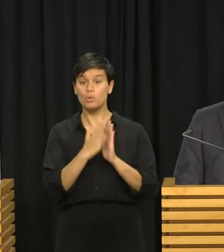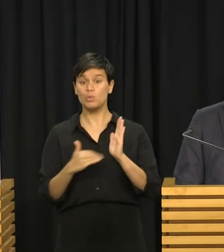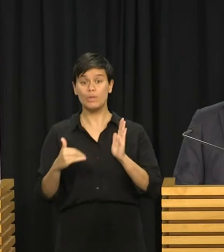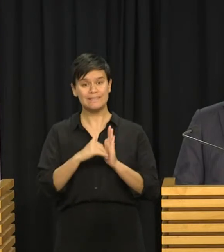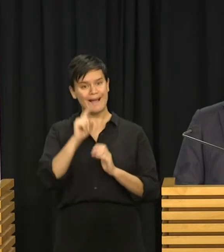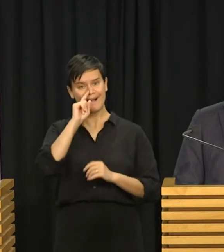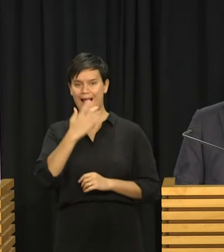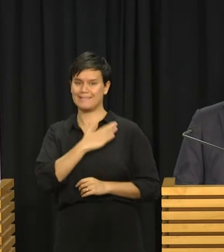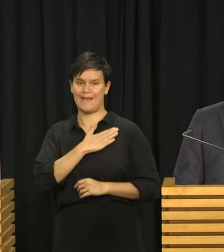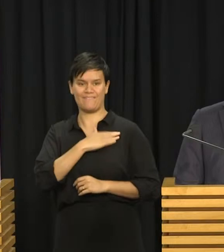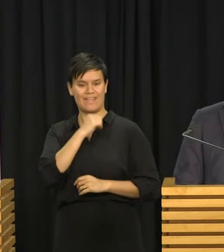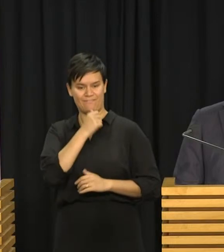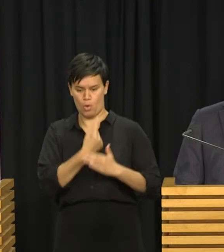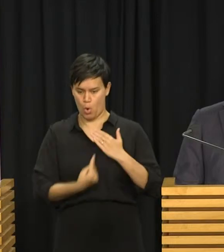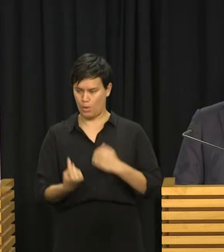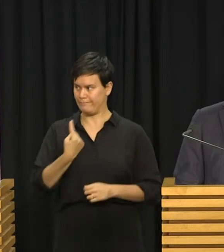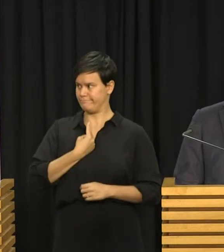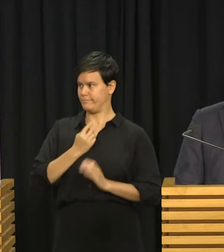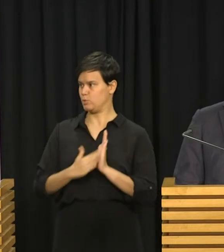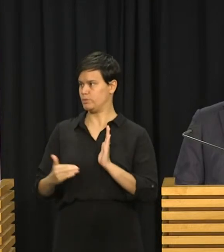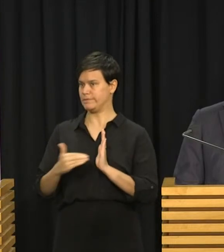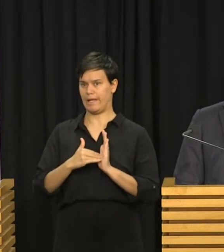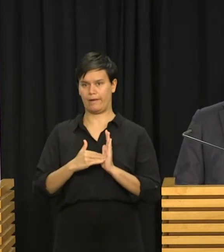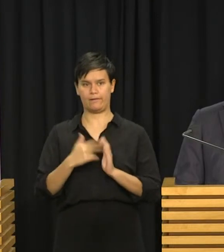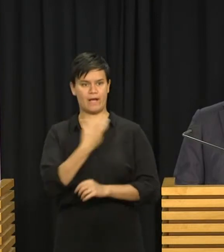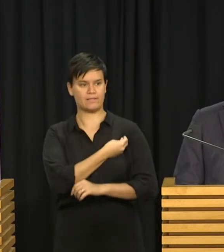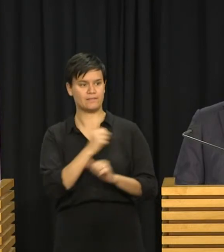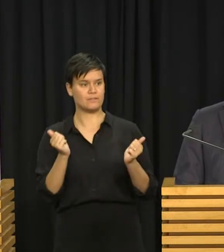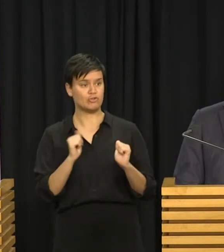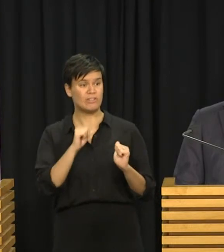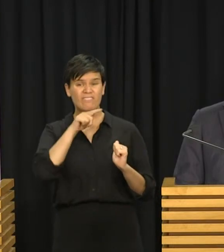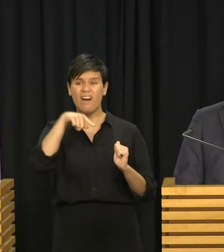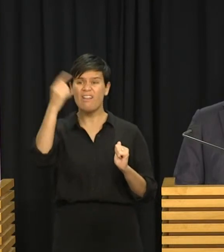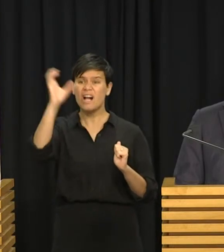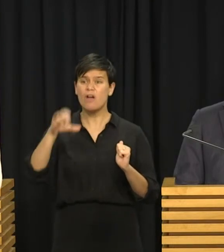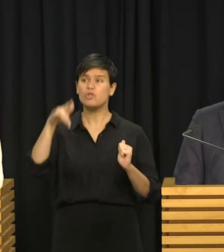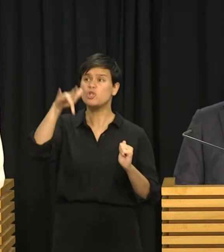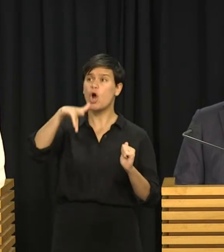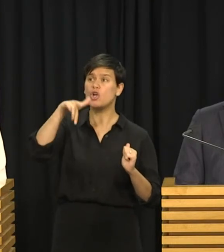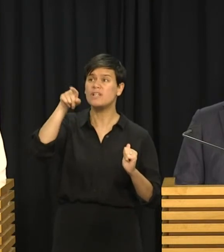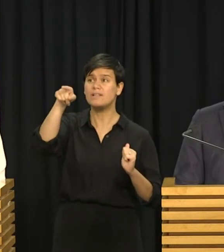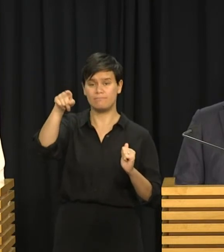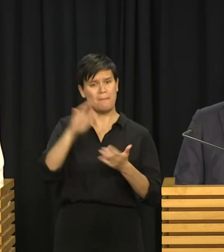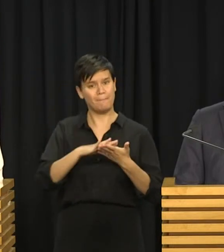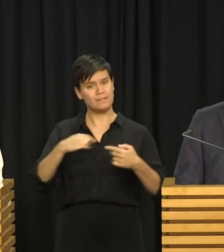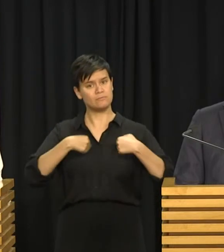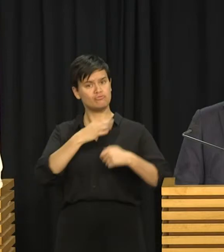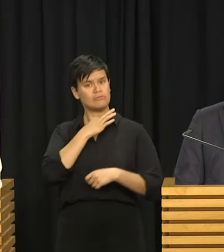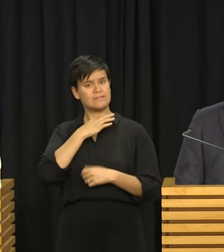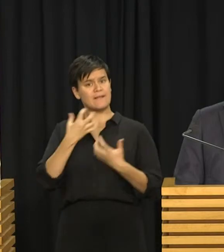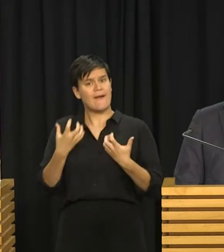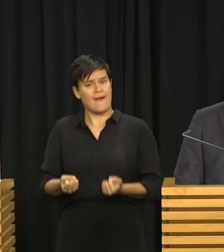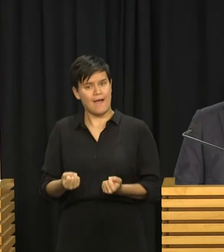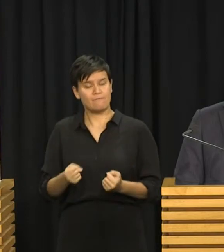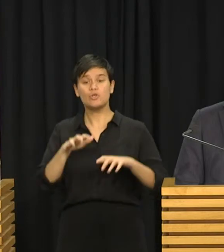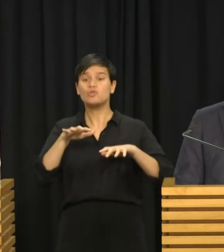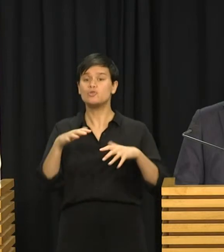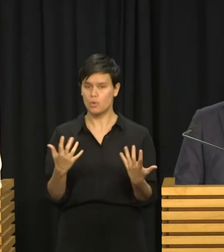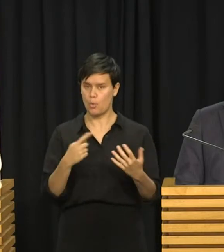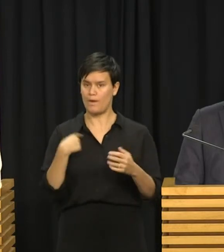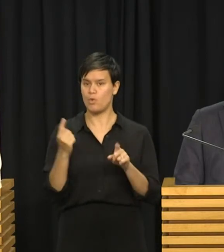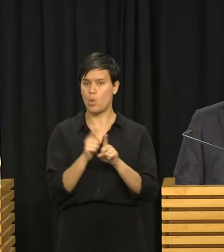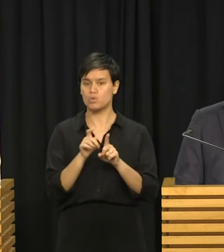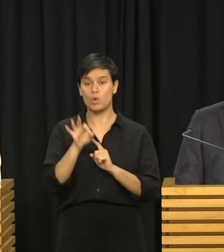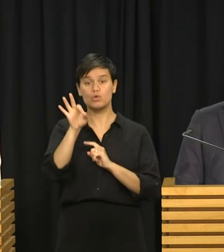safe. We strongly support equitable access to the vaccine. That's also why we've committed $17 million through the COVID-19